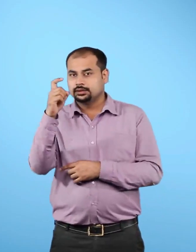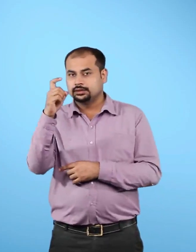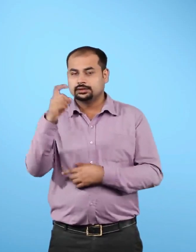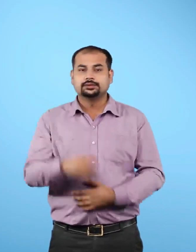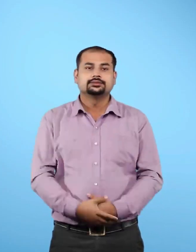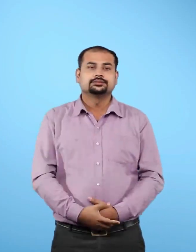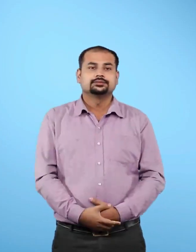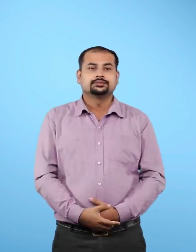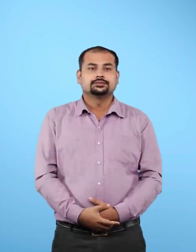137.